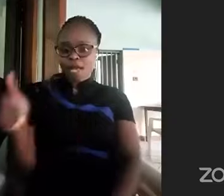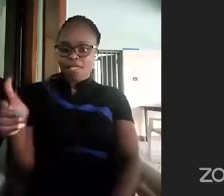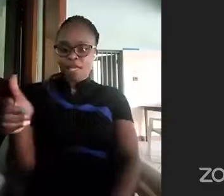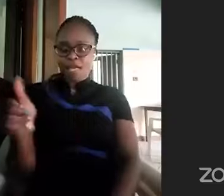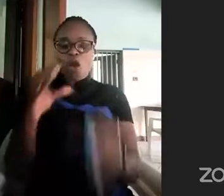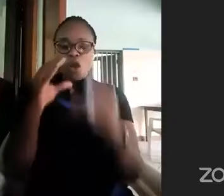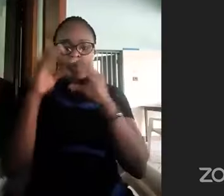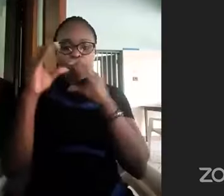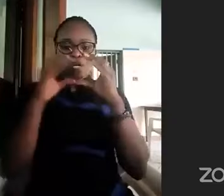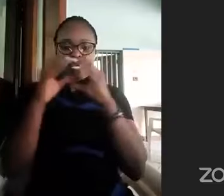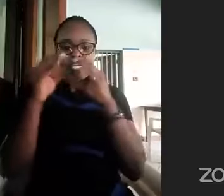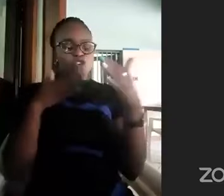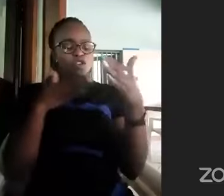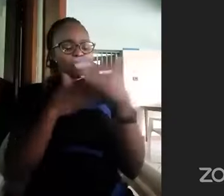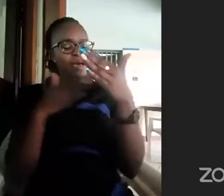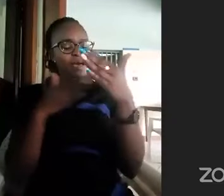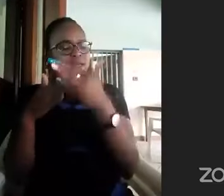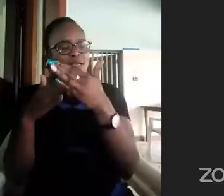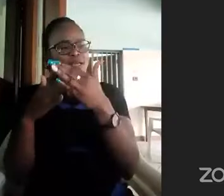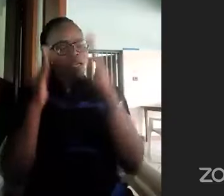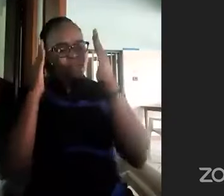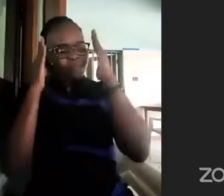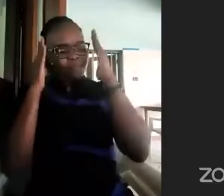to hail today's conversation where we're having